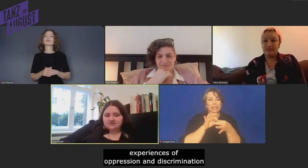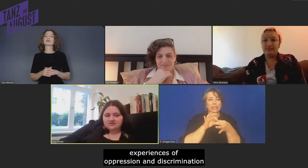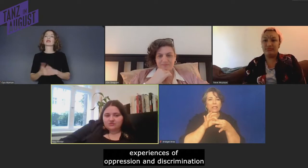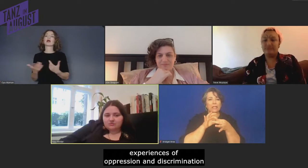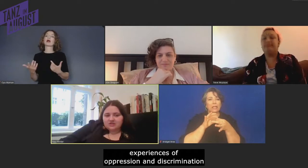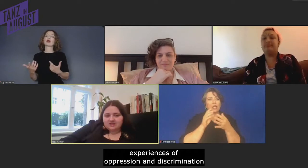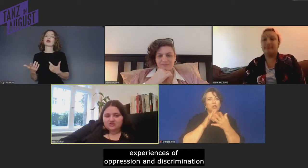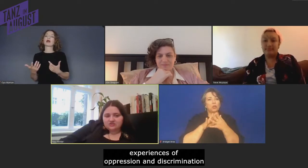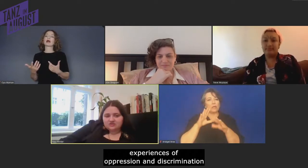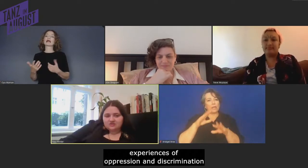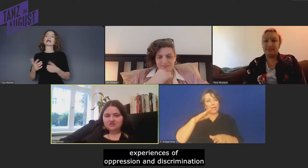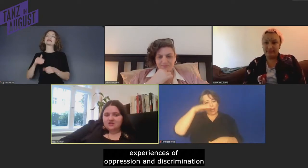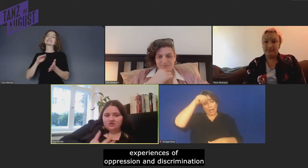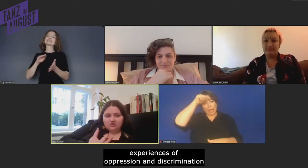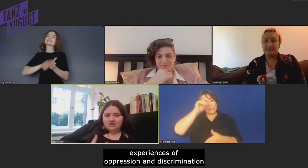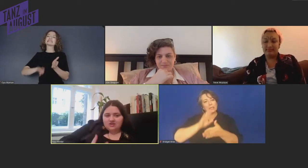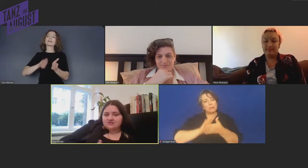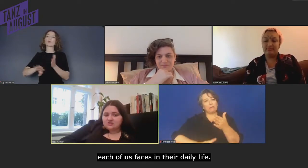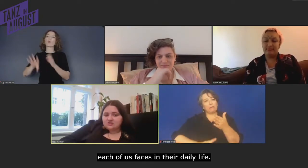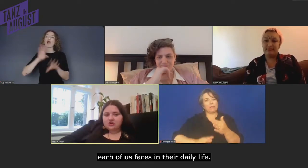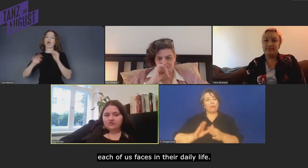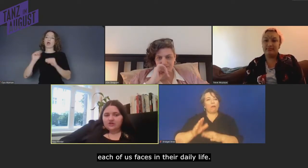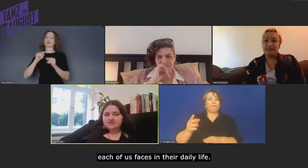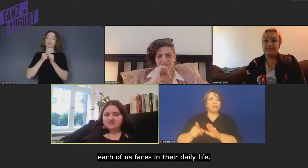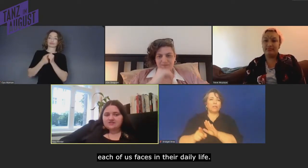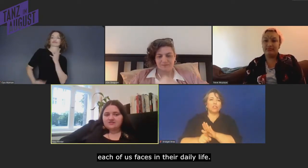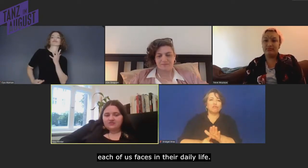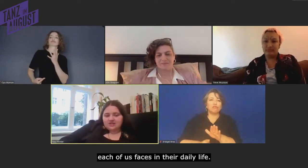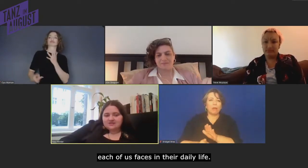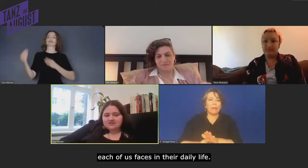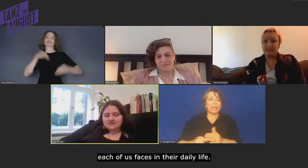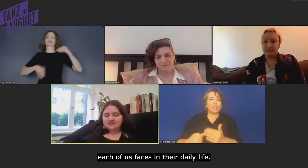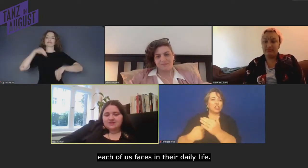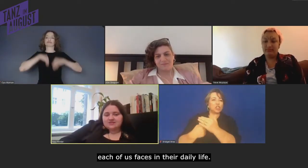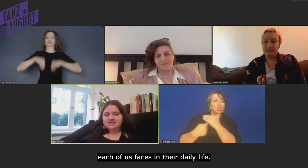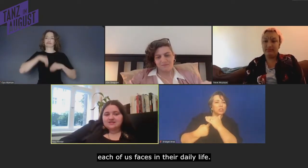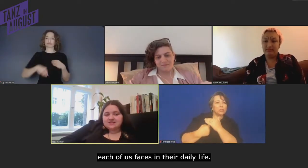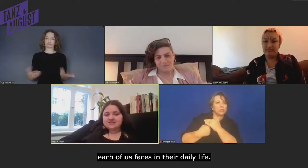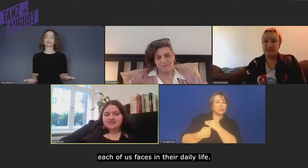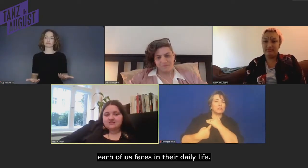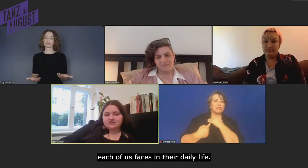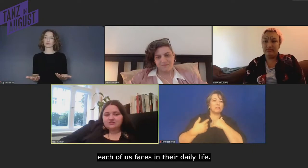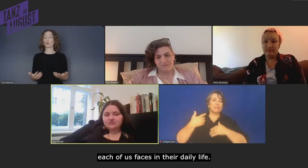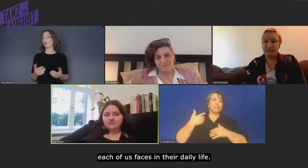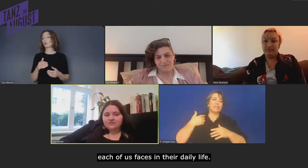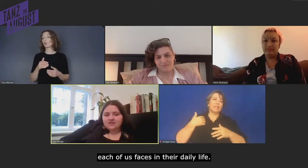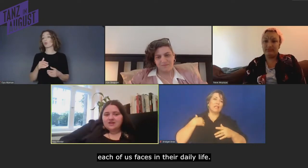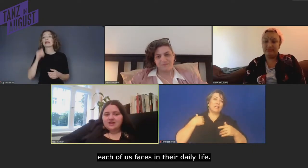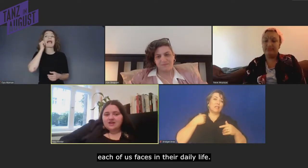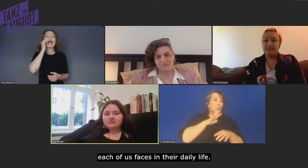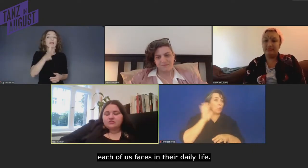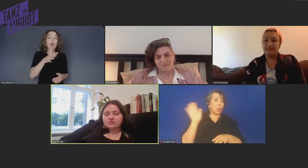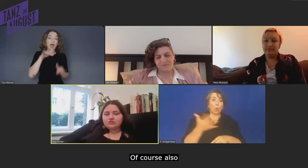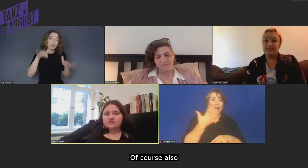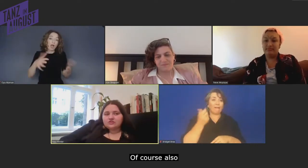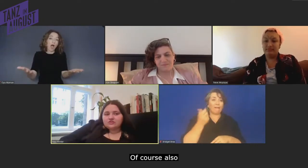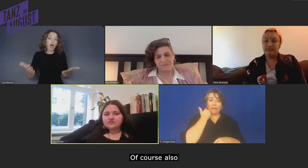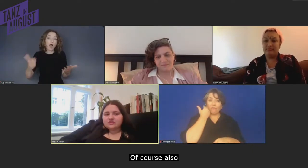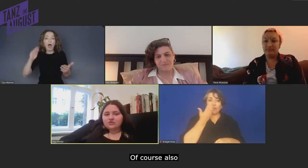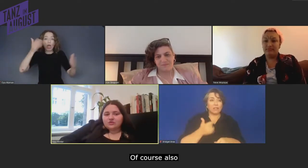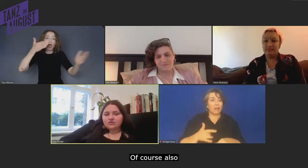and discrimination each of us faces in their daily life. And of